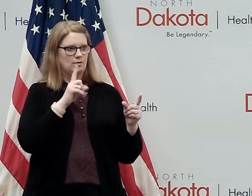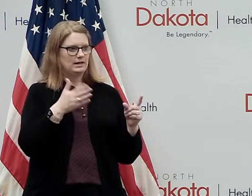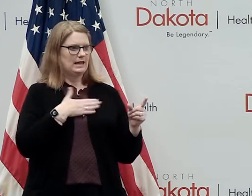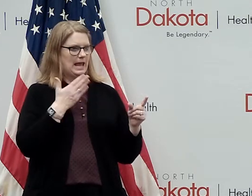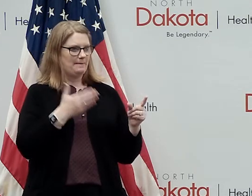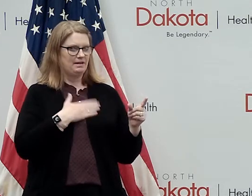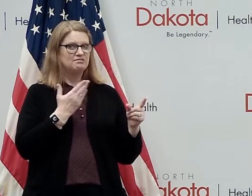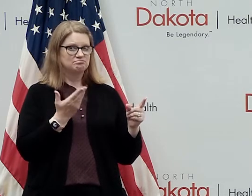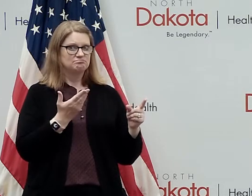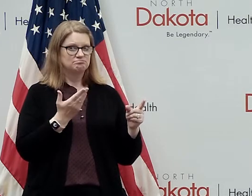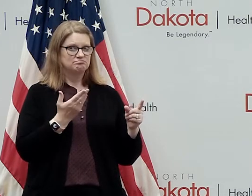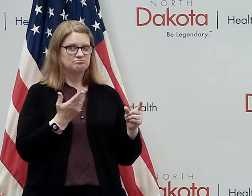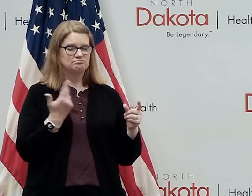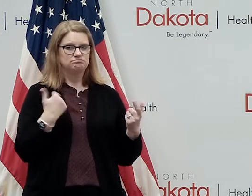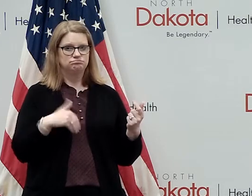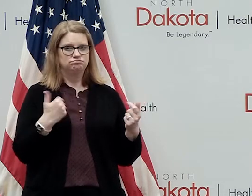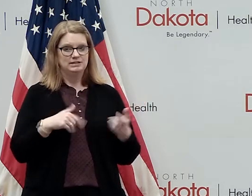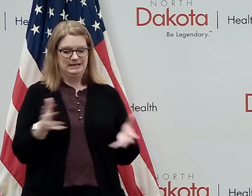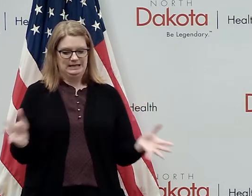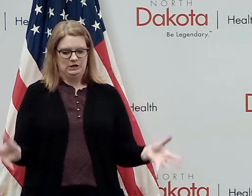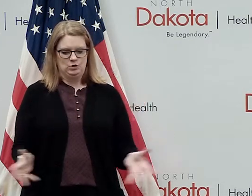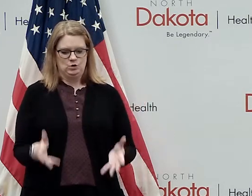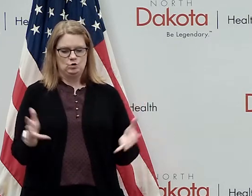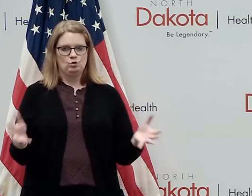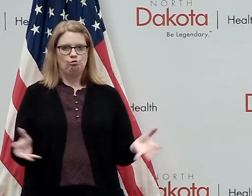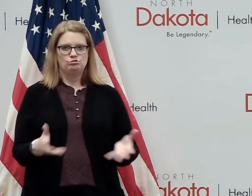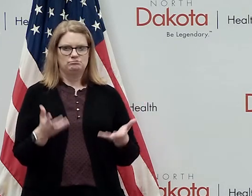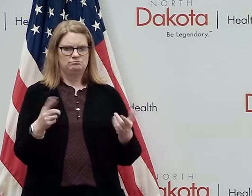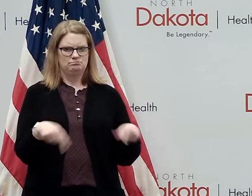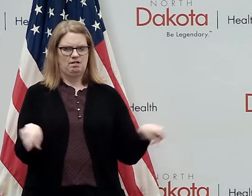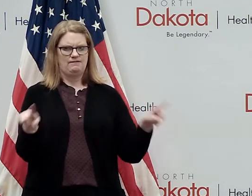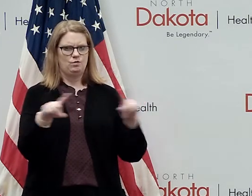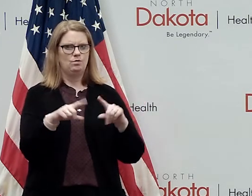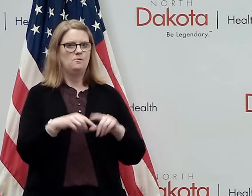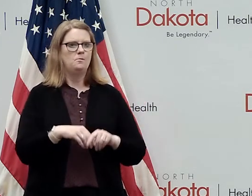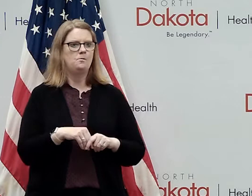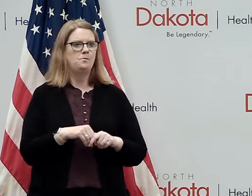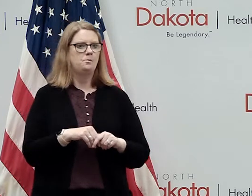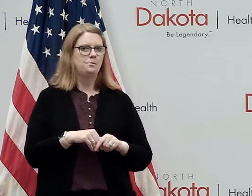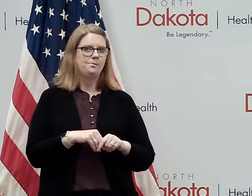that, and really would encourage whether it's